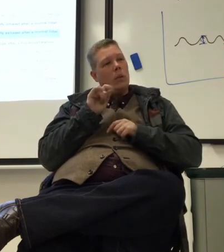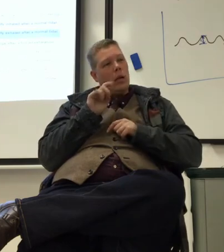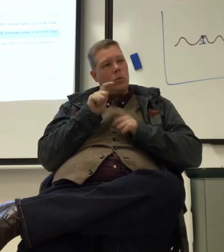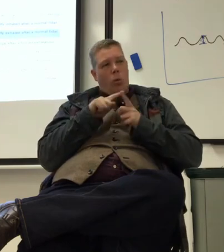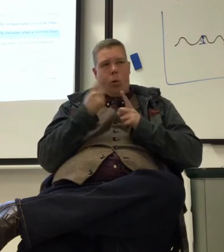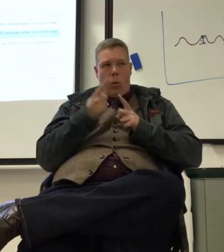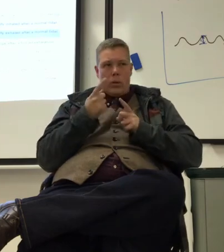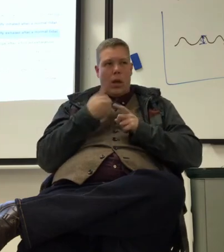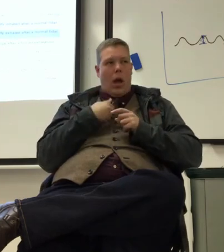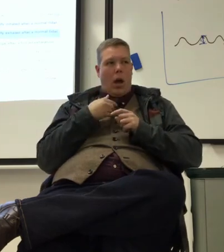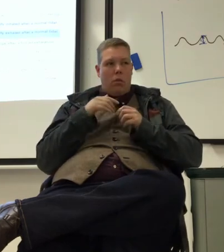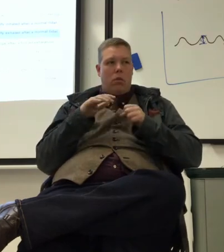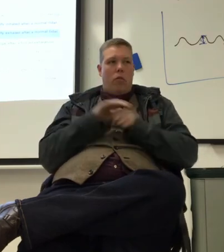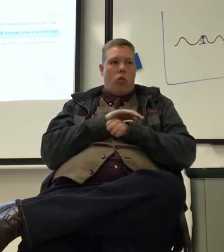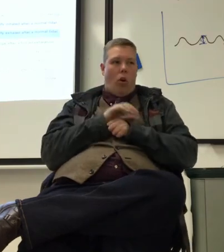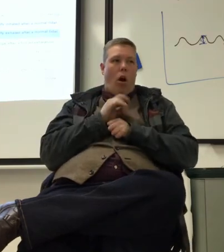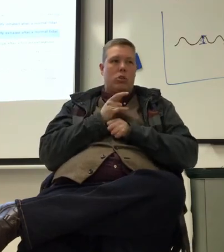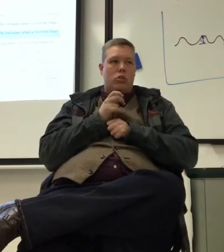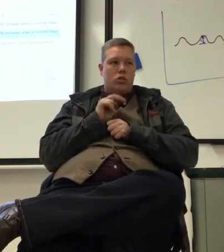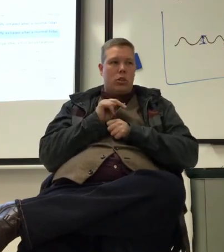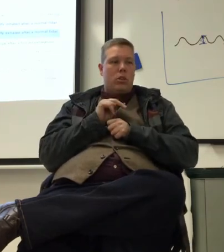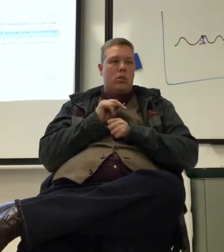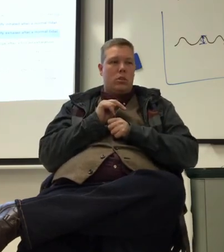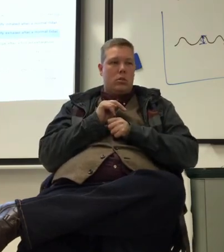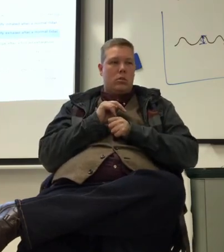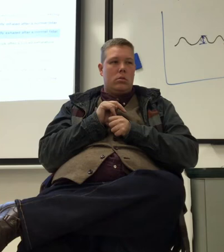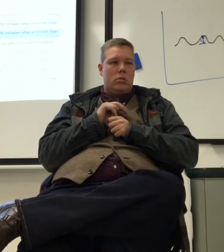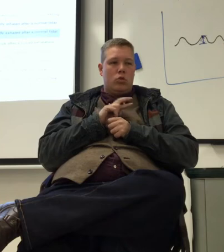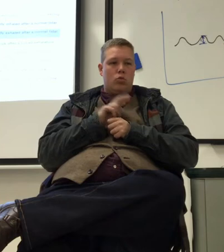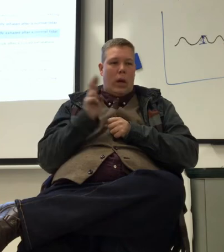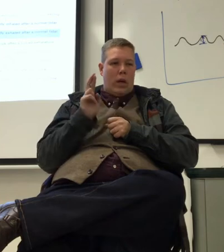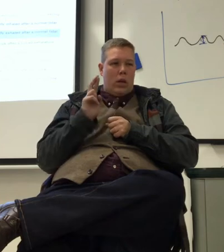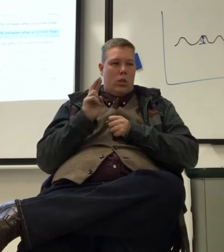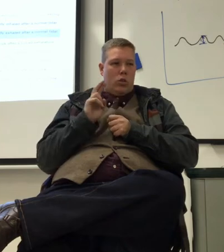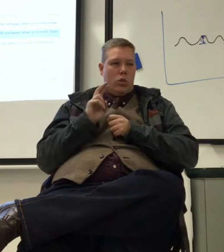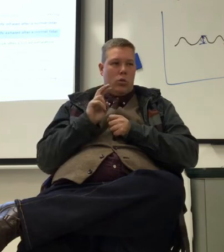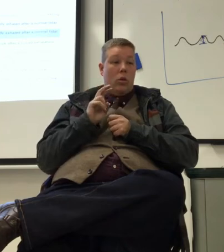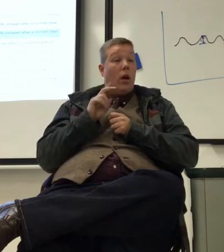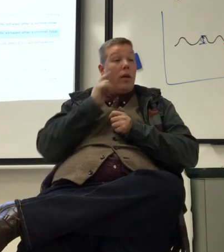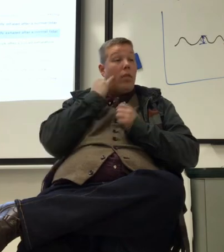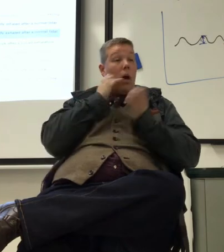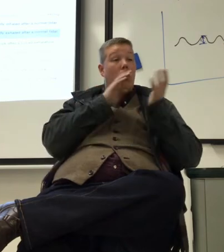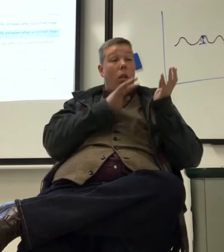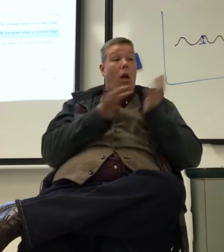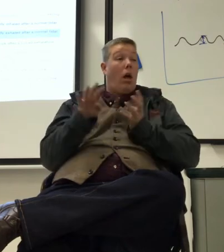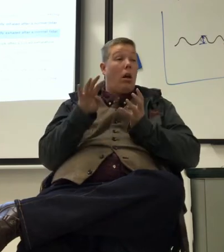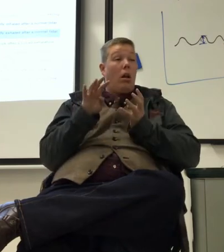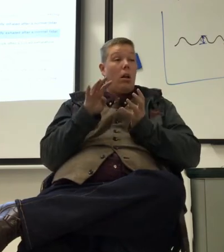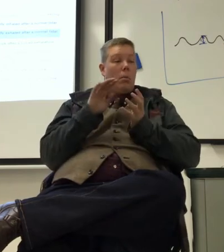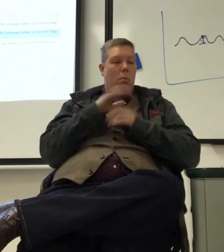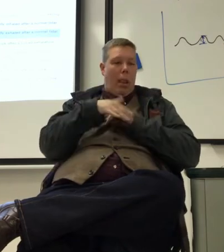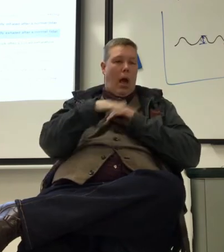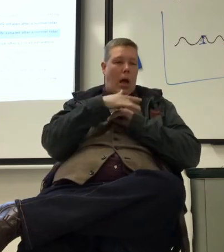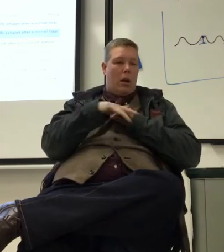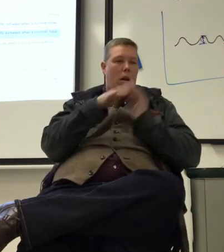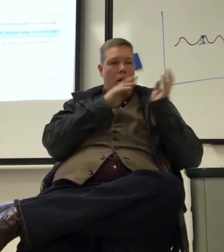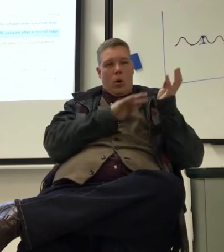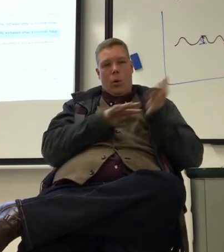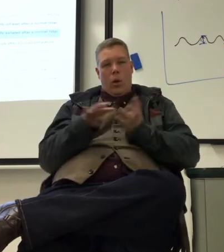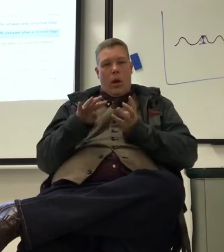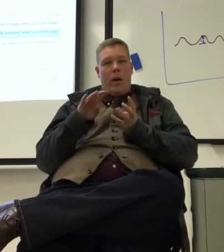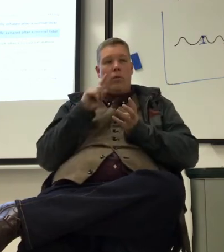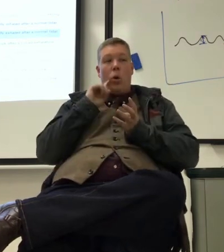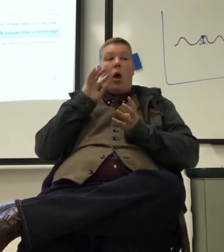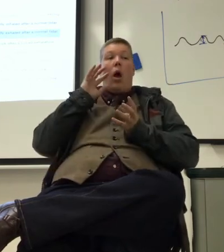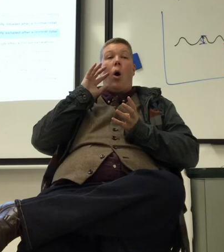air. So that way, when blood flows by, even if you're taking a breath out, oxygen